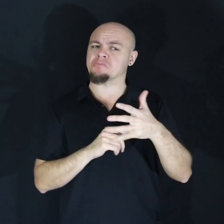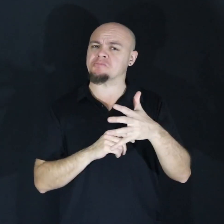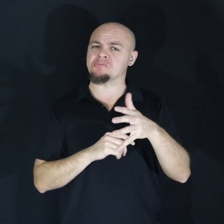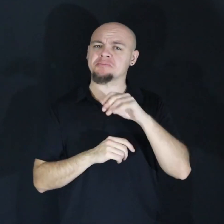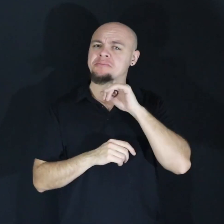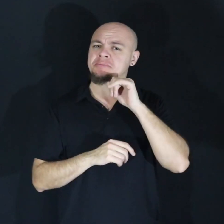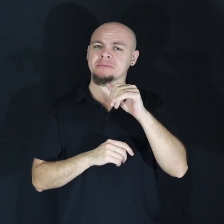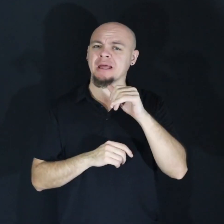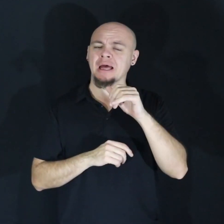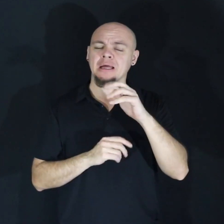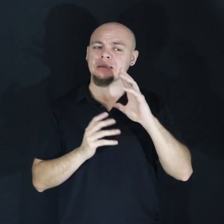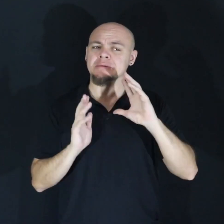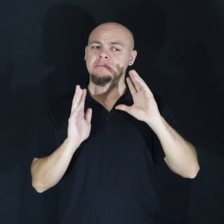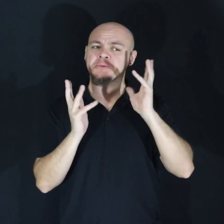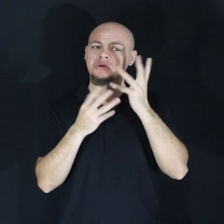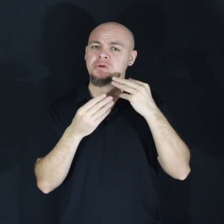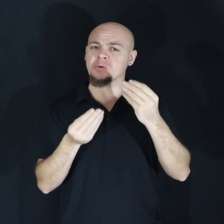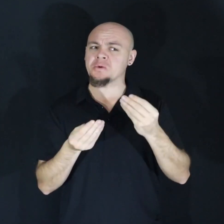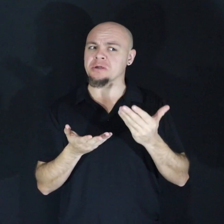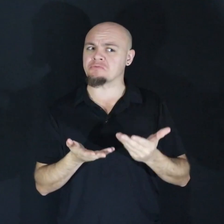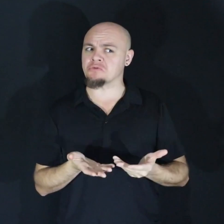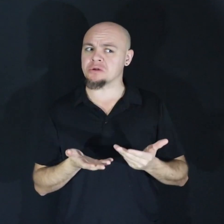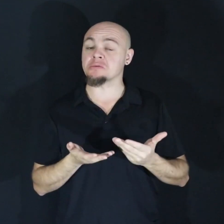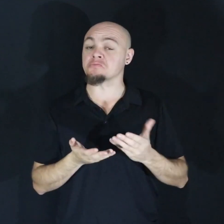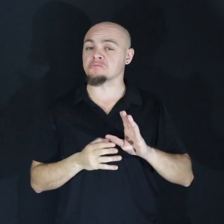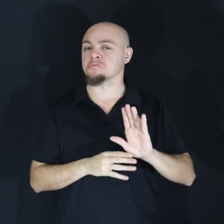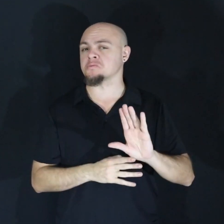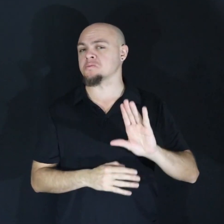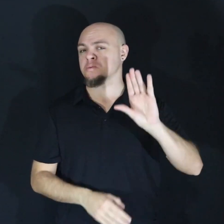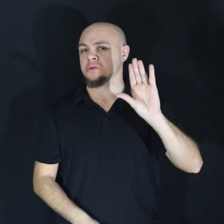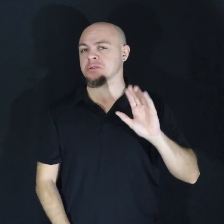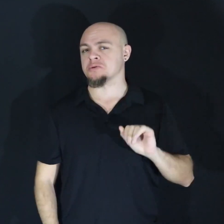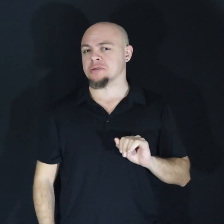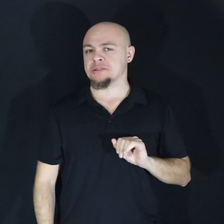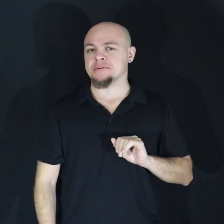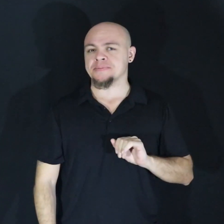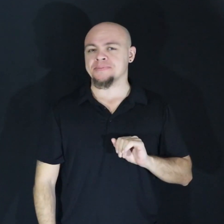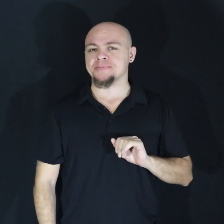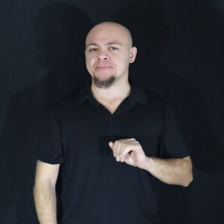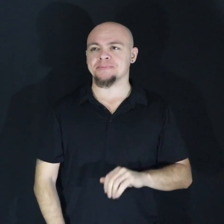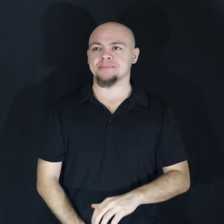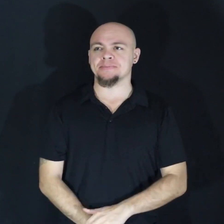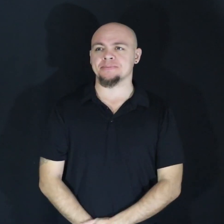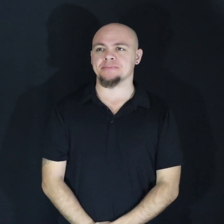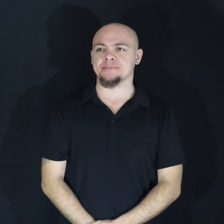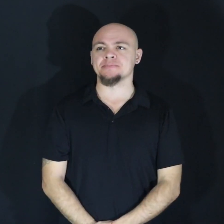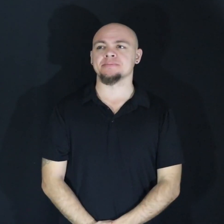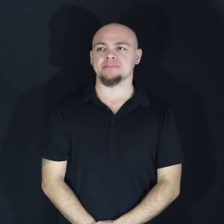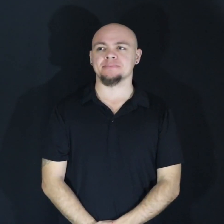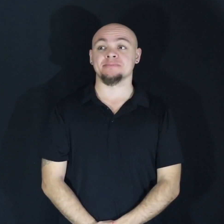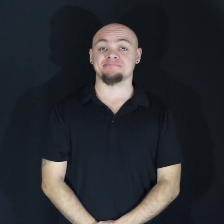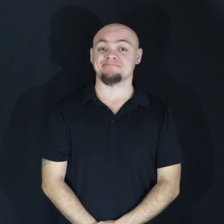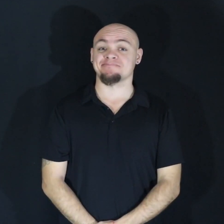somewhat lacks aesthetic appeal, raise your hand.